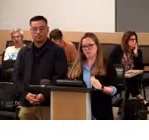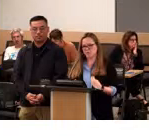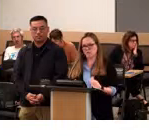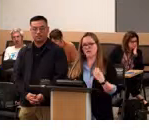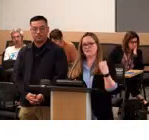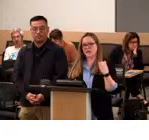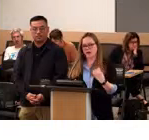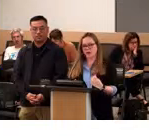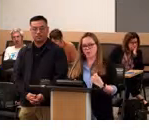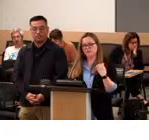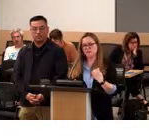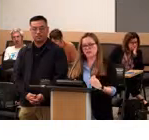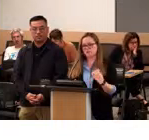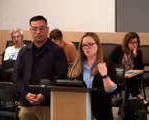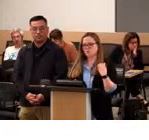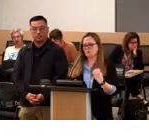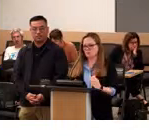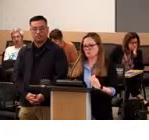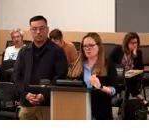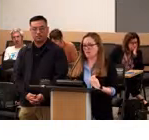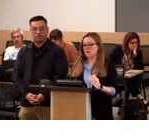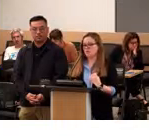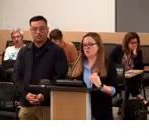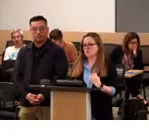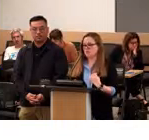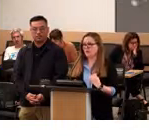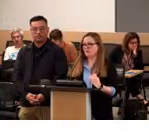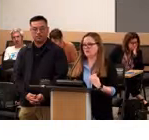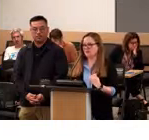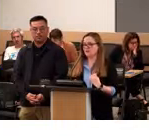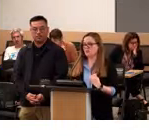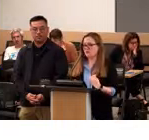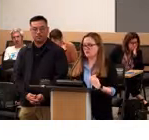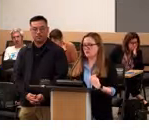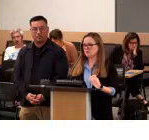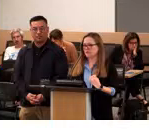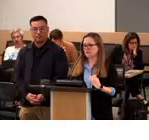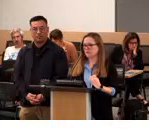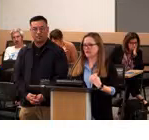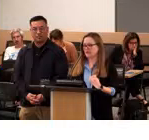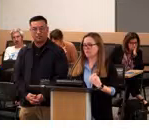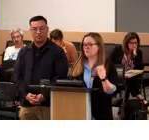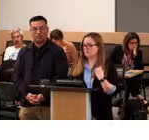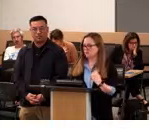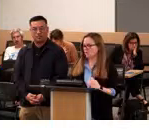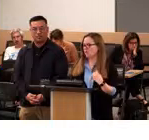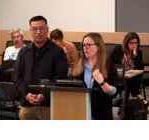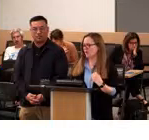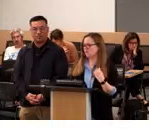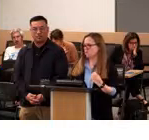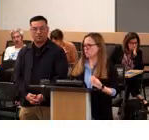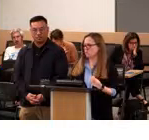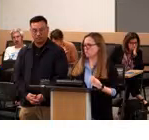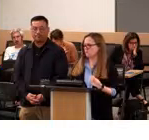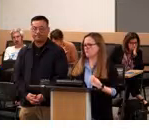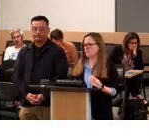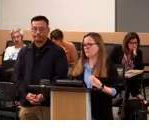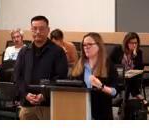students, to help build a classroom community so that they feel like they belong at